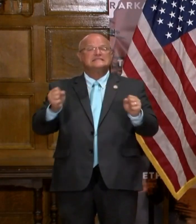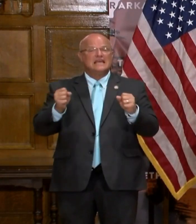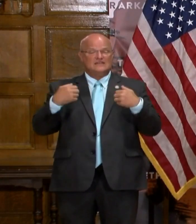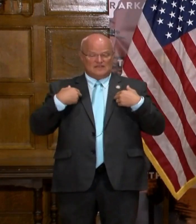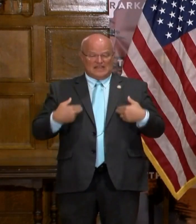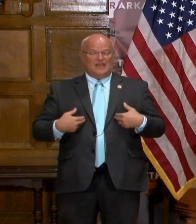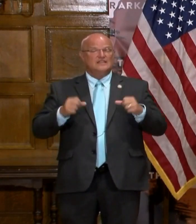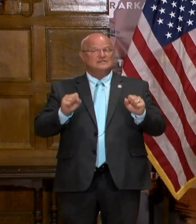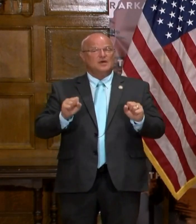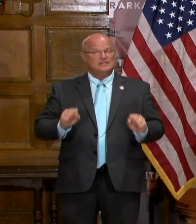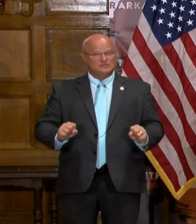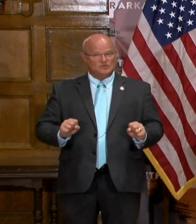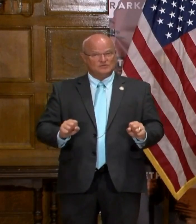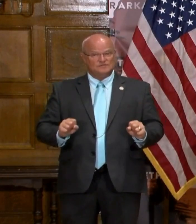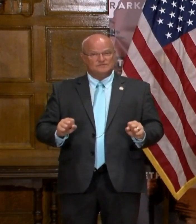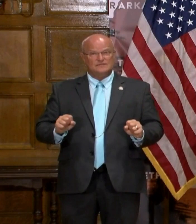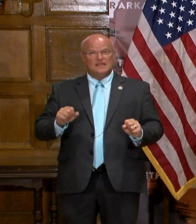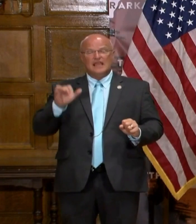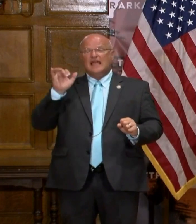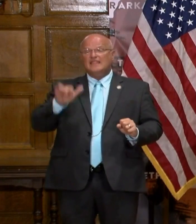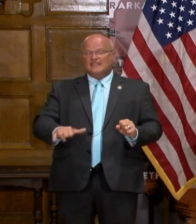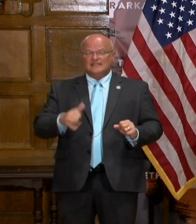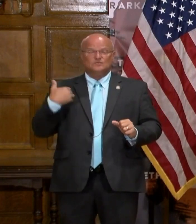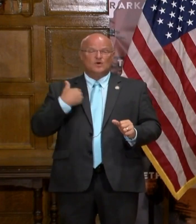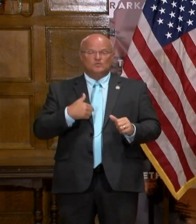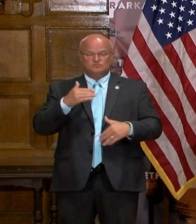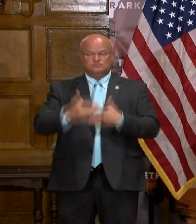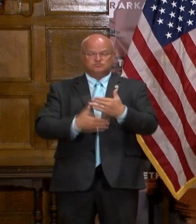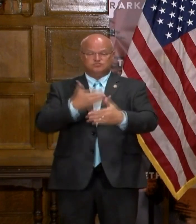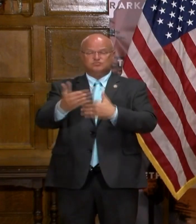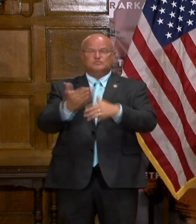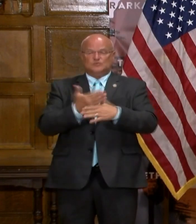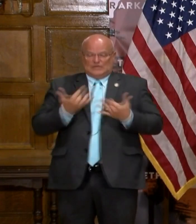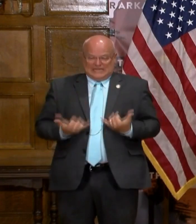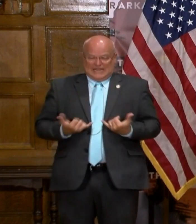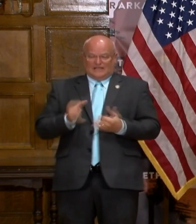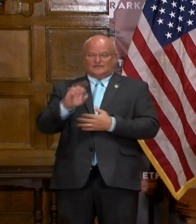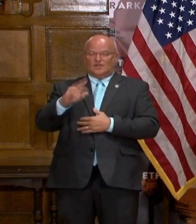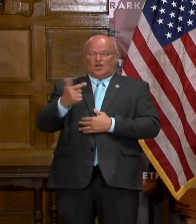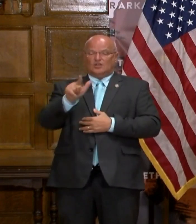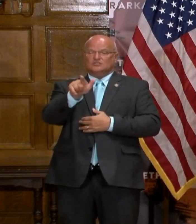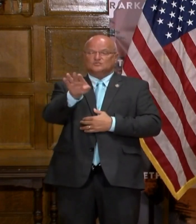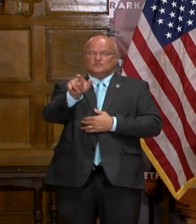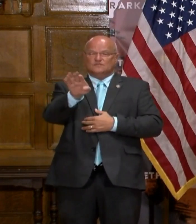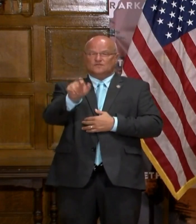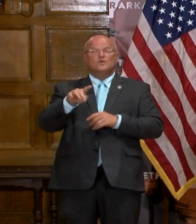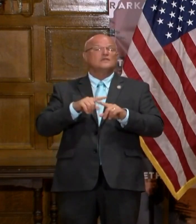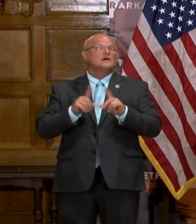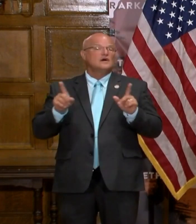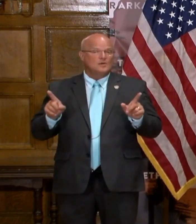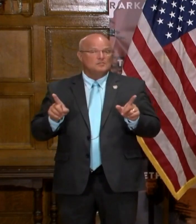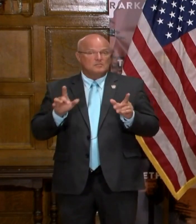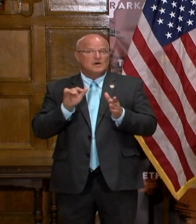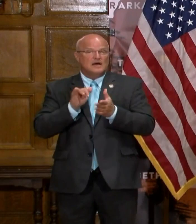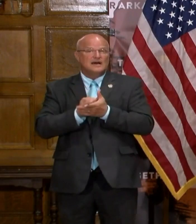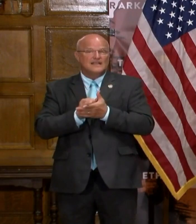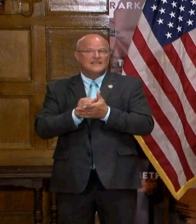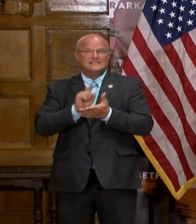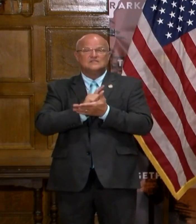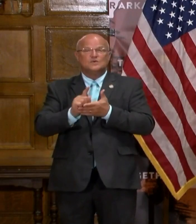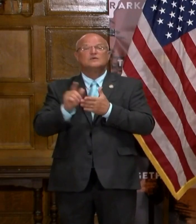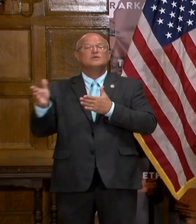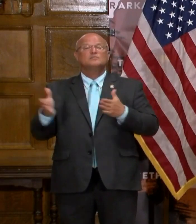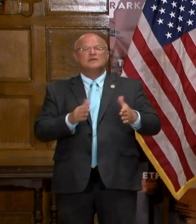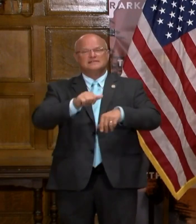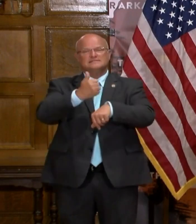and healthy as we can. And those are the steps we're going to be taking between now and August 24th. But that's the week that